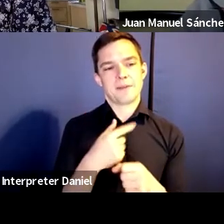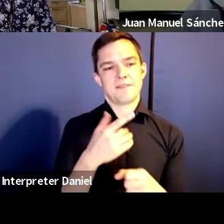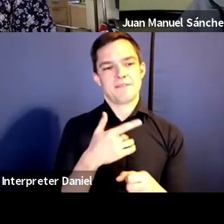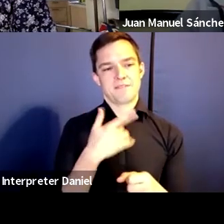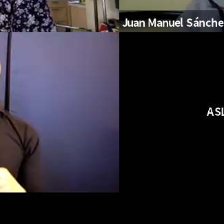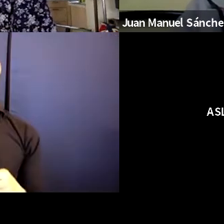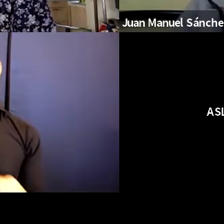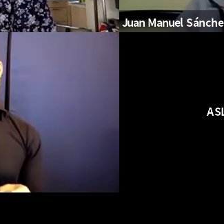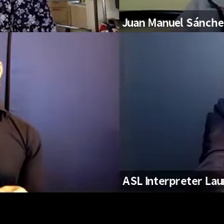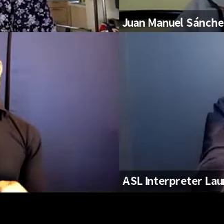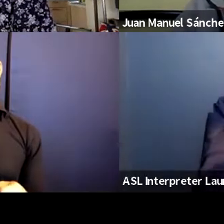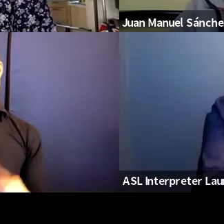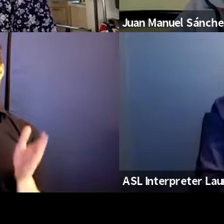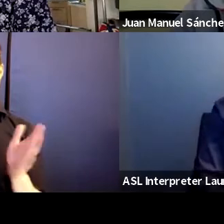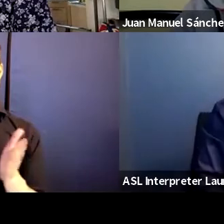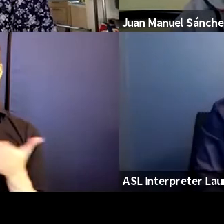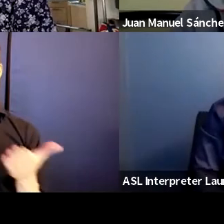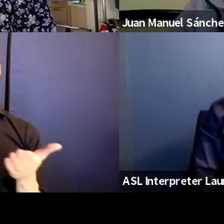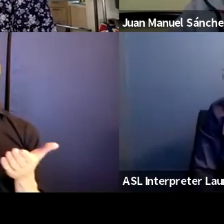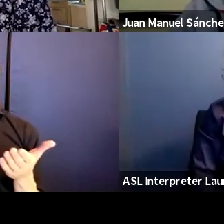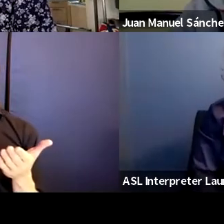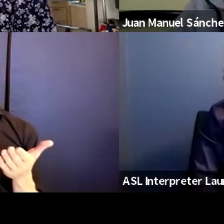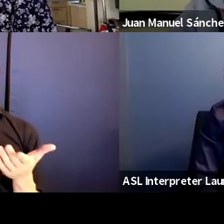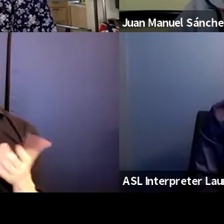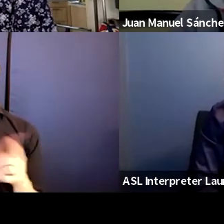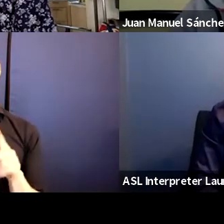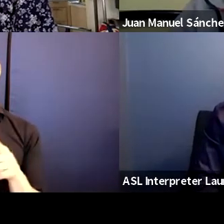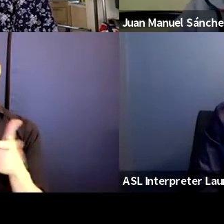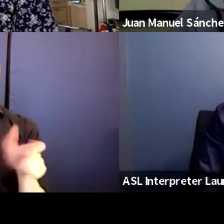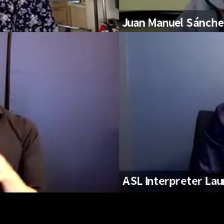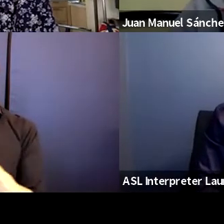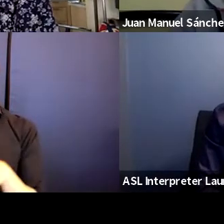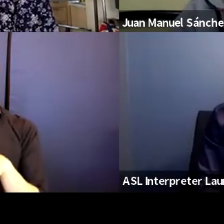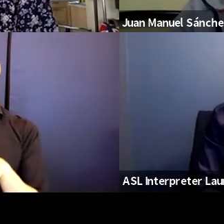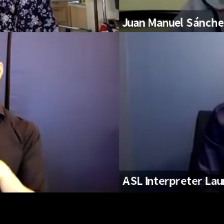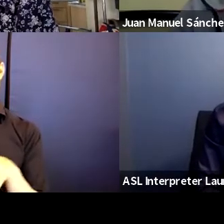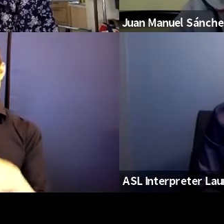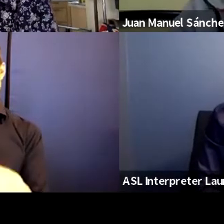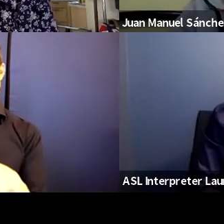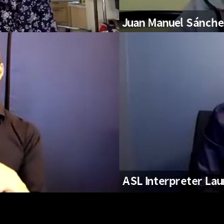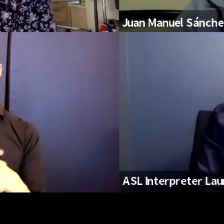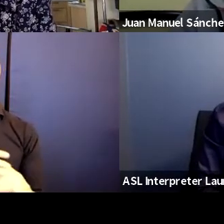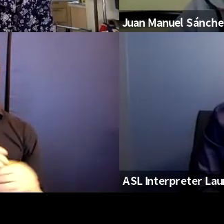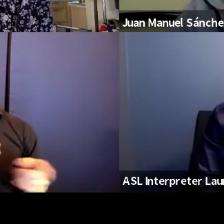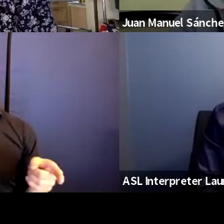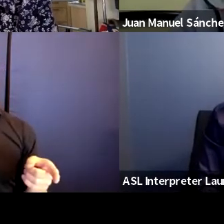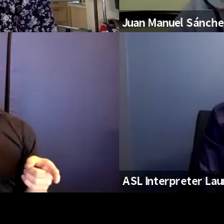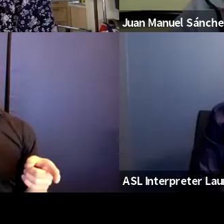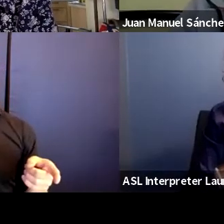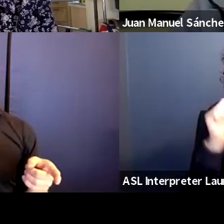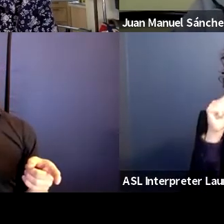it. It's small things that, but it's a big impact to them. Malani, you're highlighting the fact that